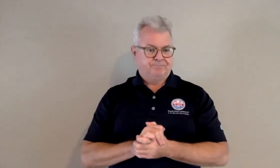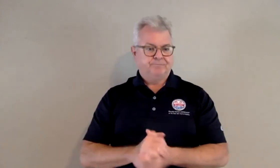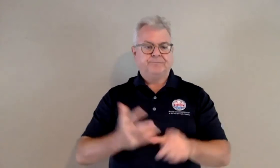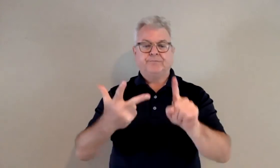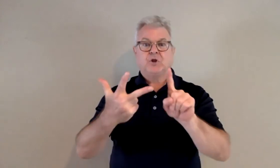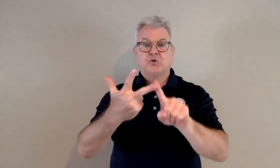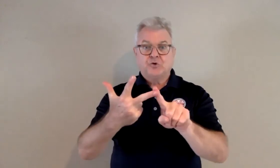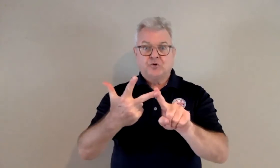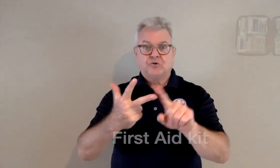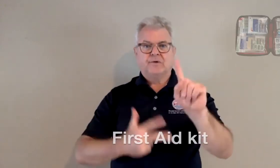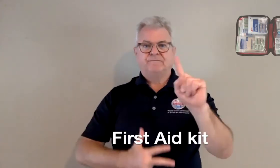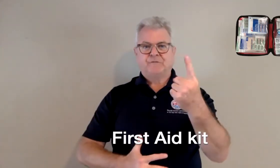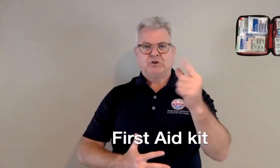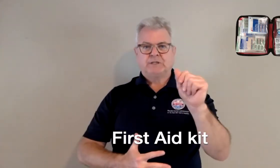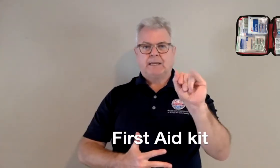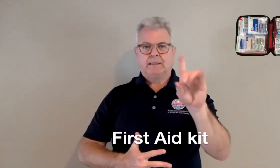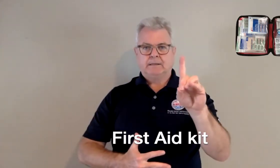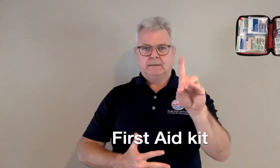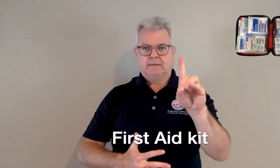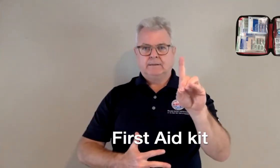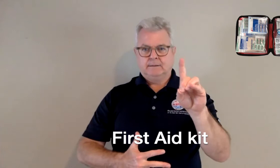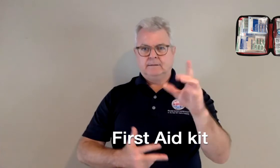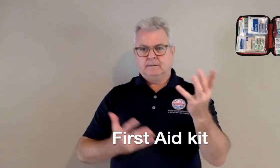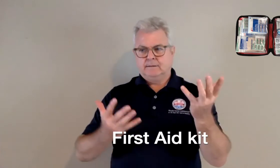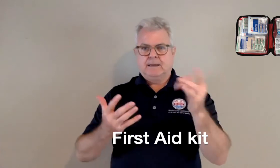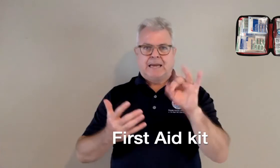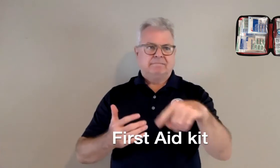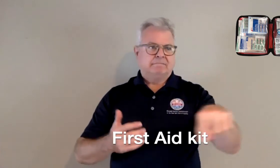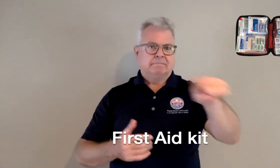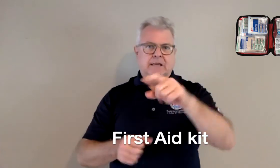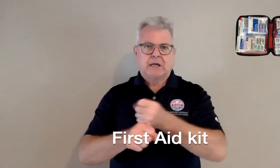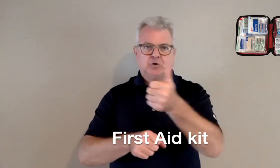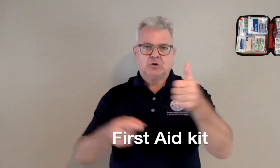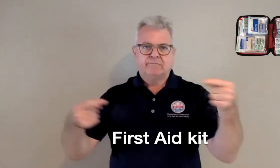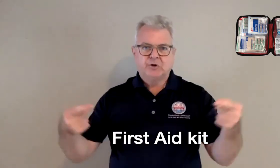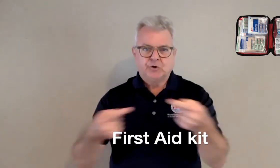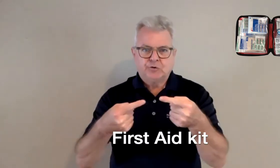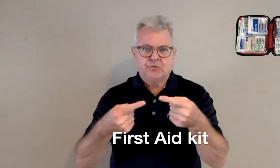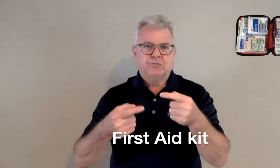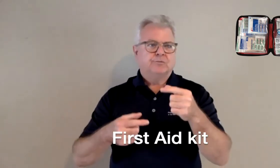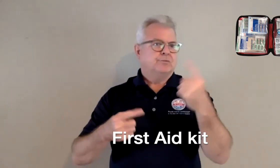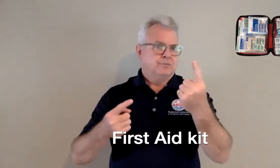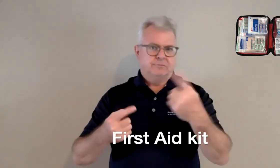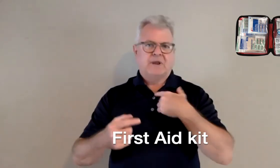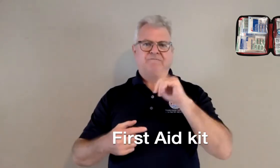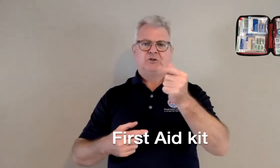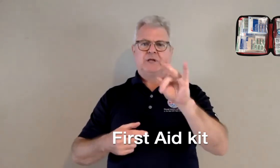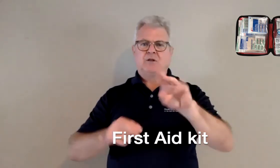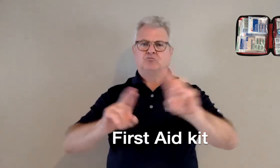support yourself for 3 days. Thirdly, it's good to have a first aid kit. If anyone were to